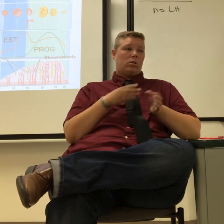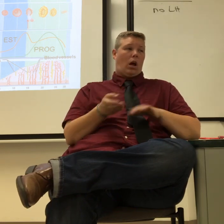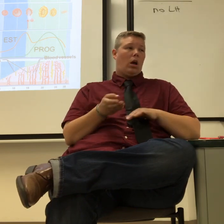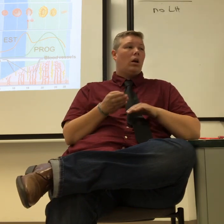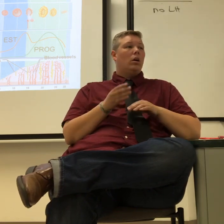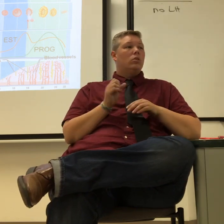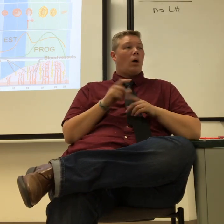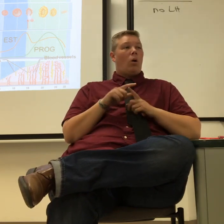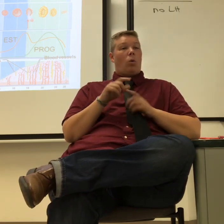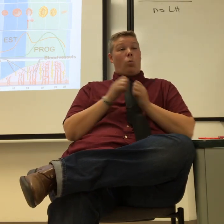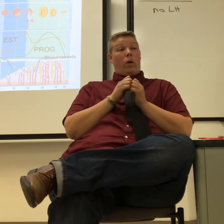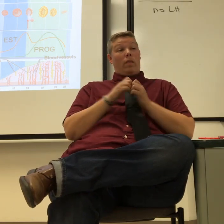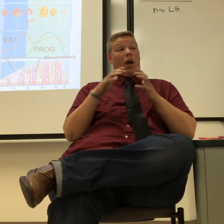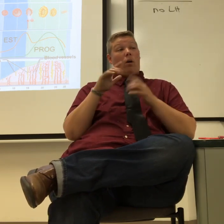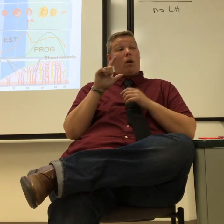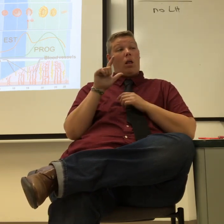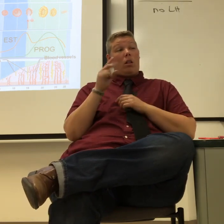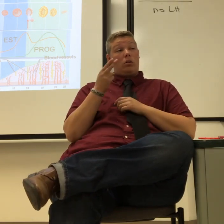Without LH,